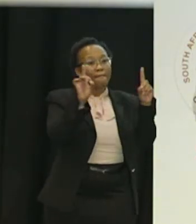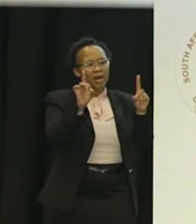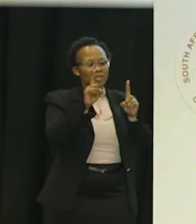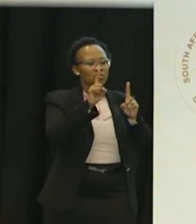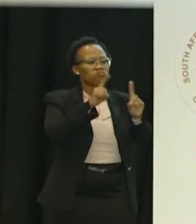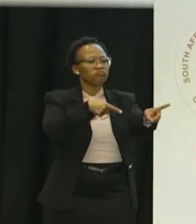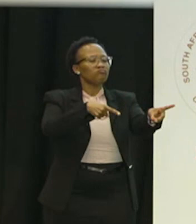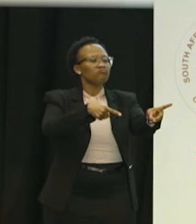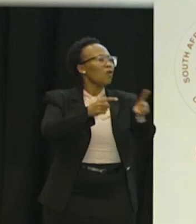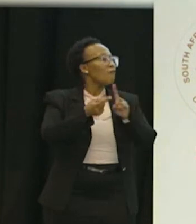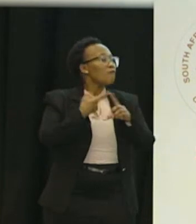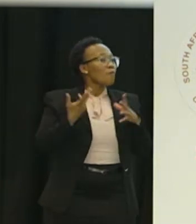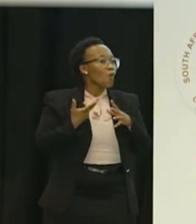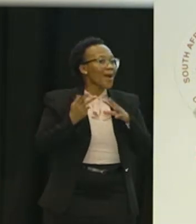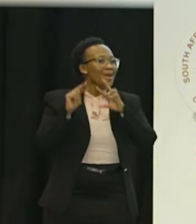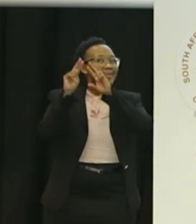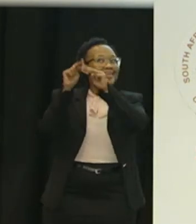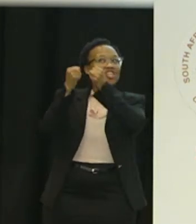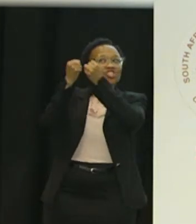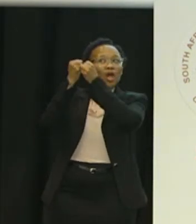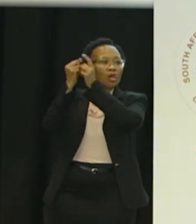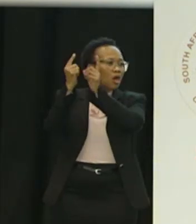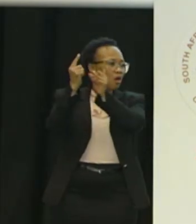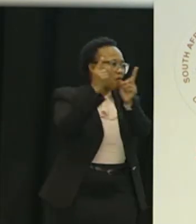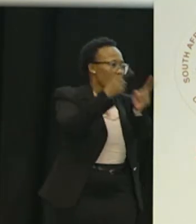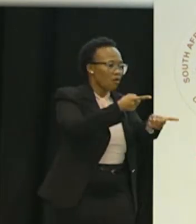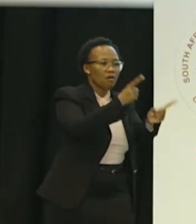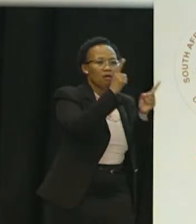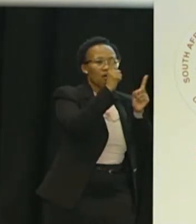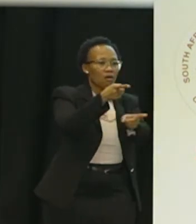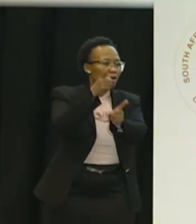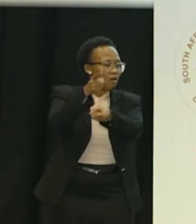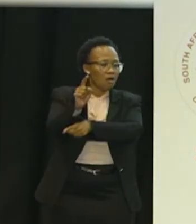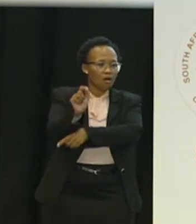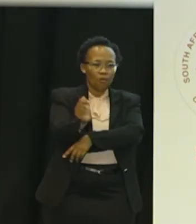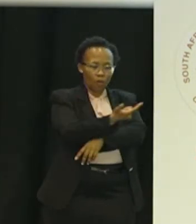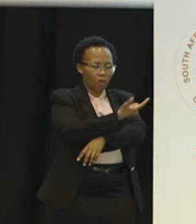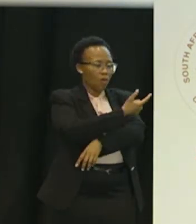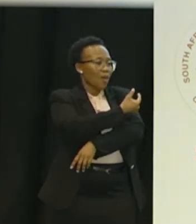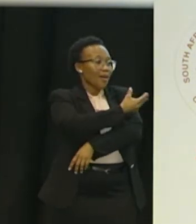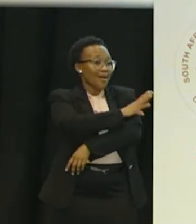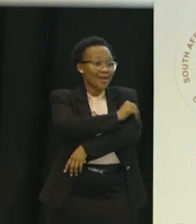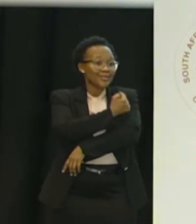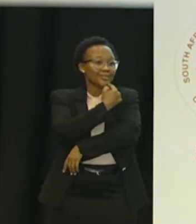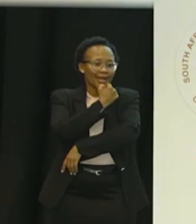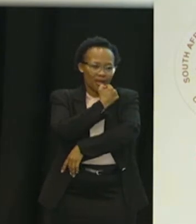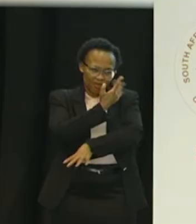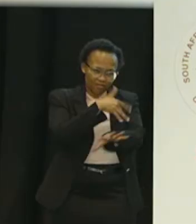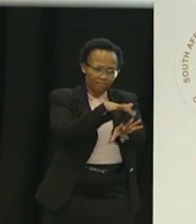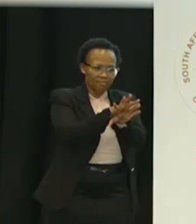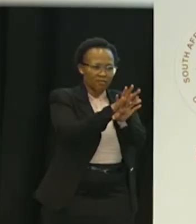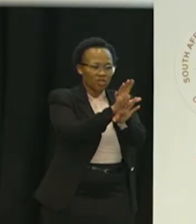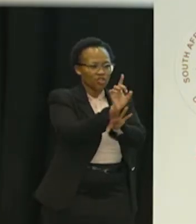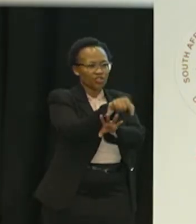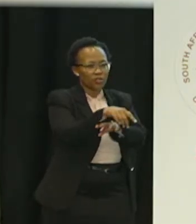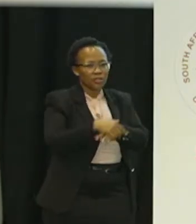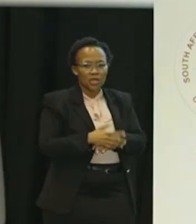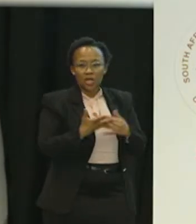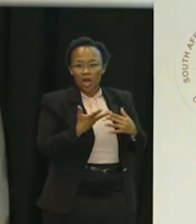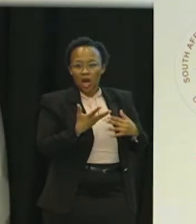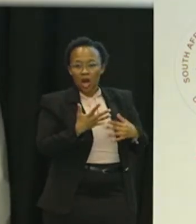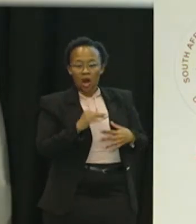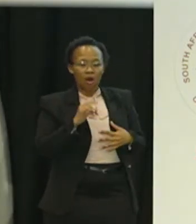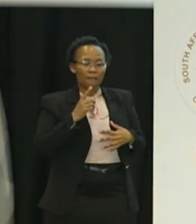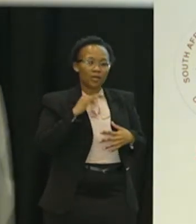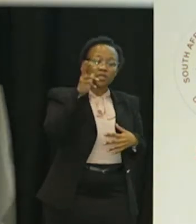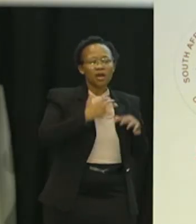from the National Department of Health for every clinic to implement. So that was very good to hear, that it is not about whether you have passion for it or